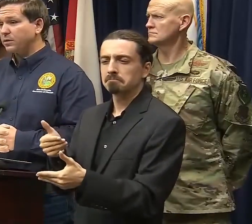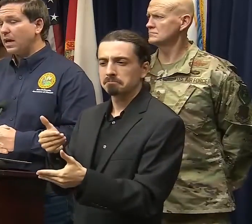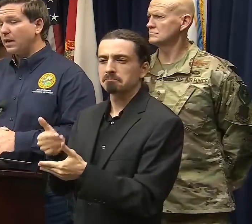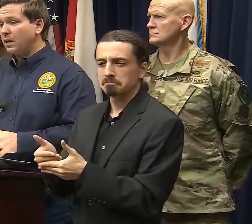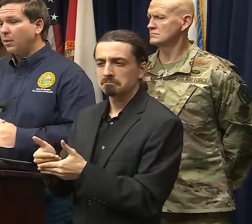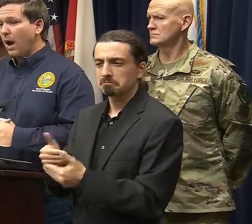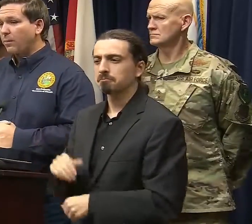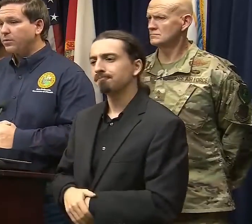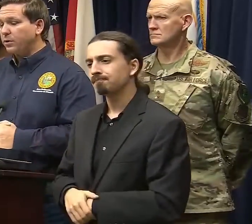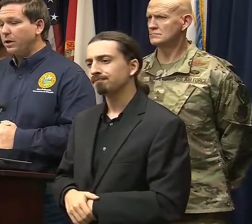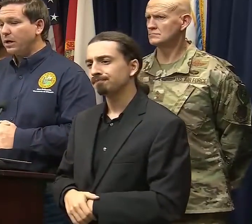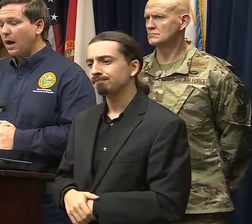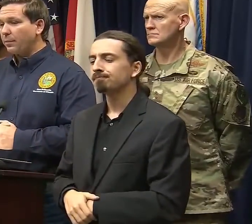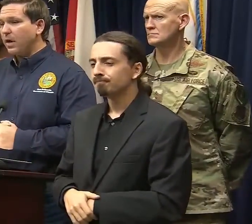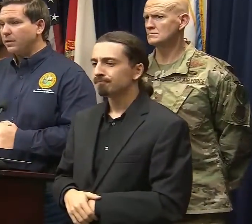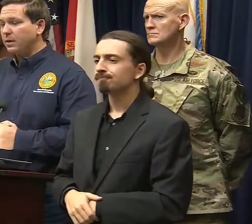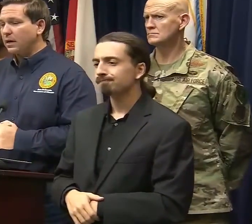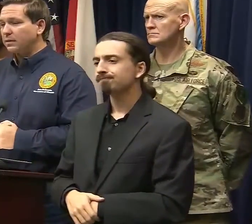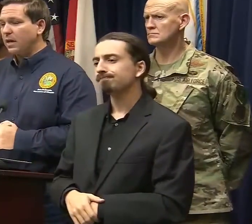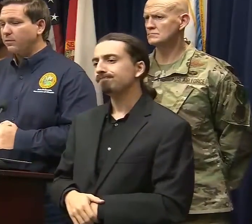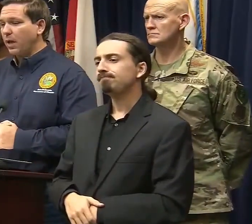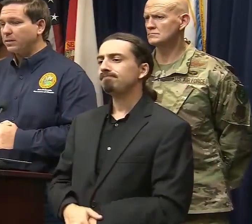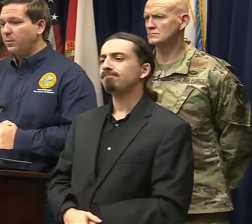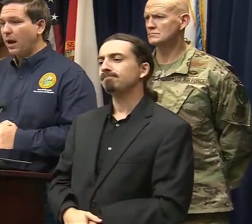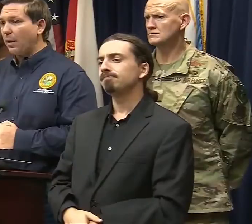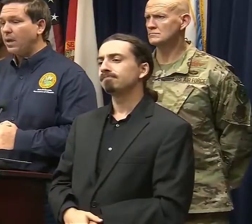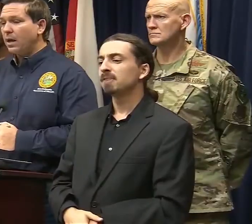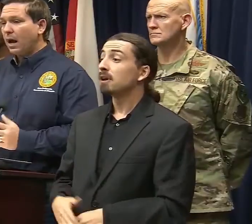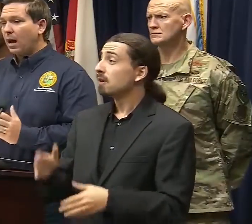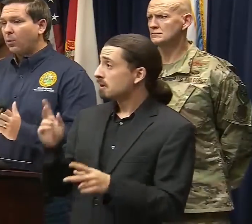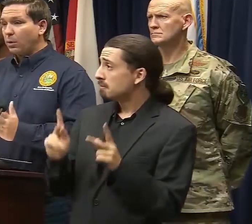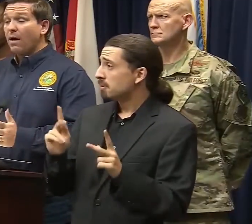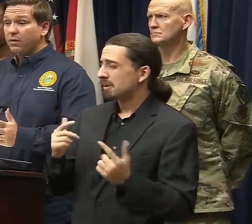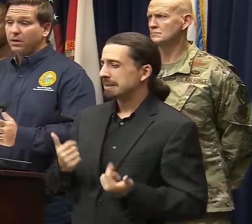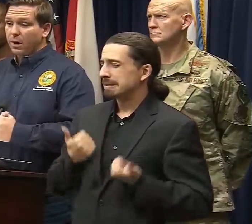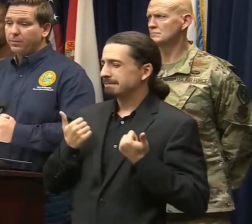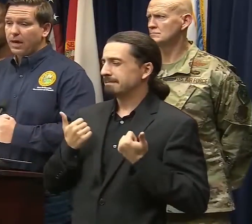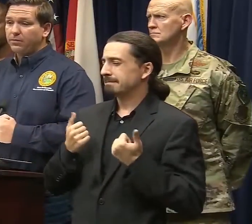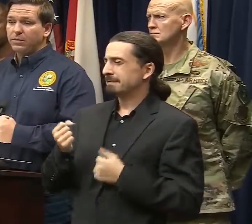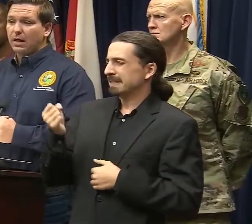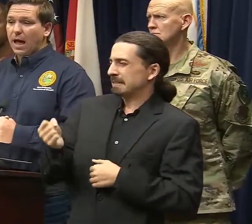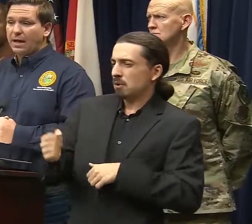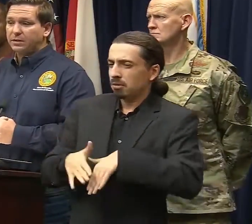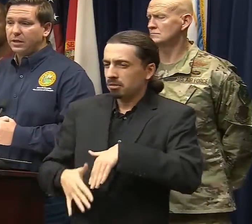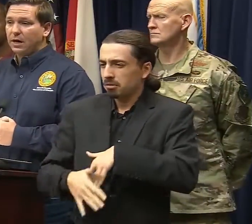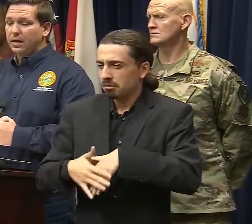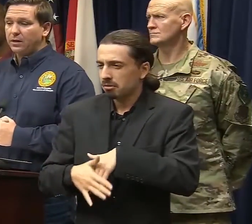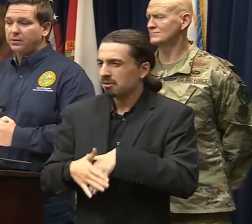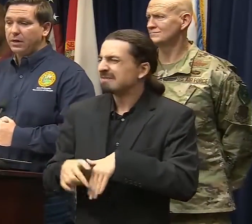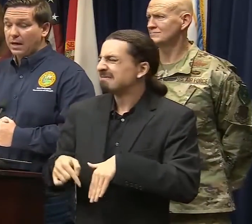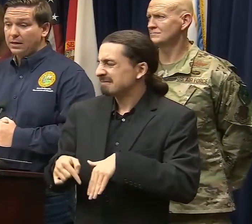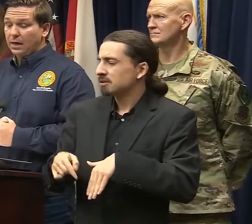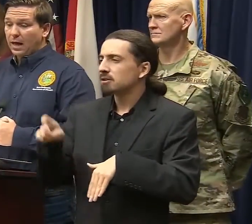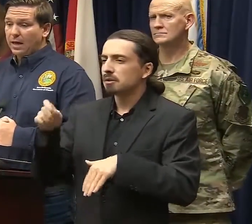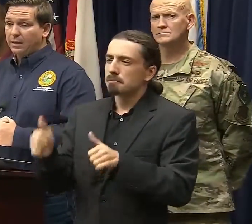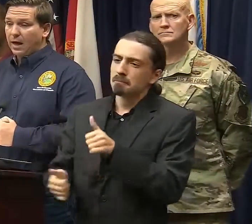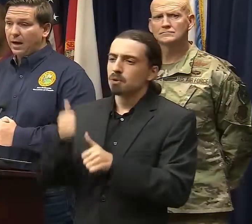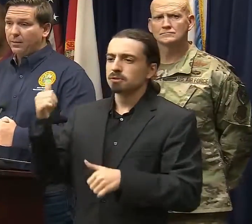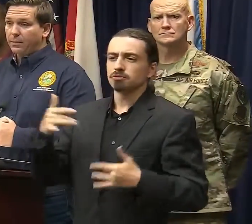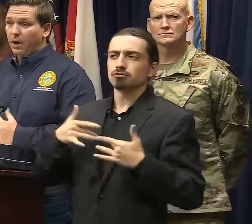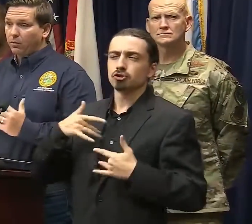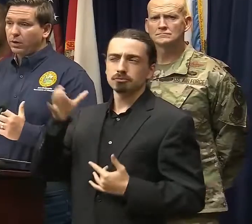part of the state, an opportunity to get in a safe place. But we will have another update from Tallahassee later tonight.